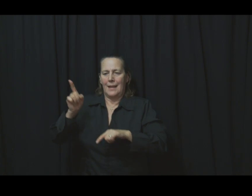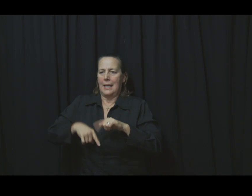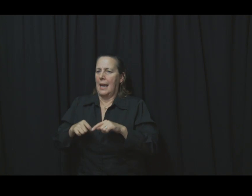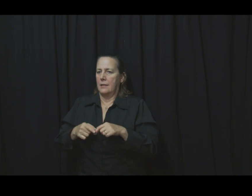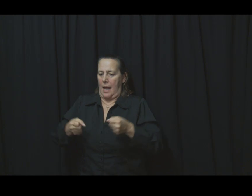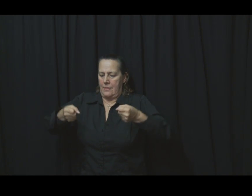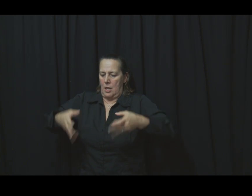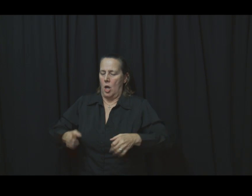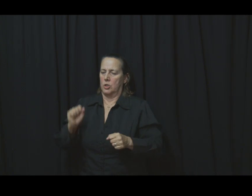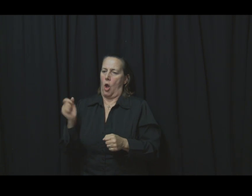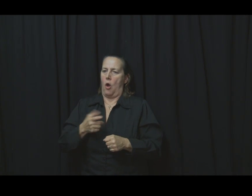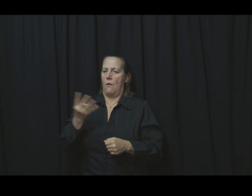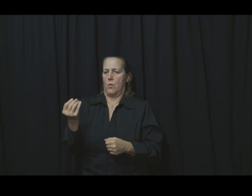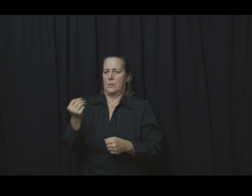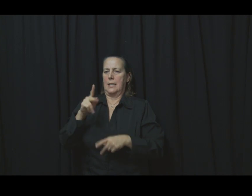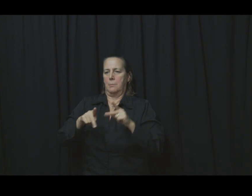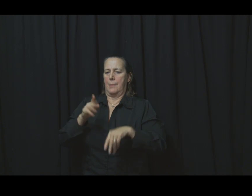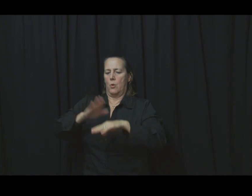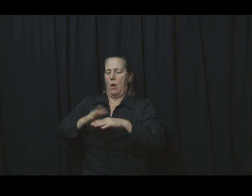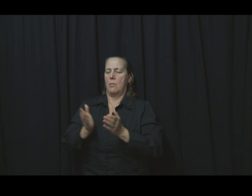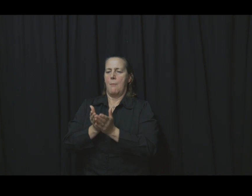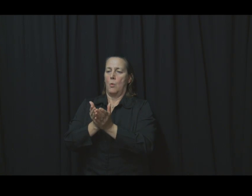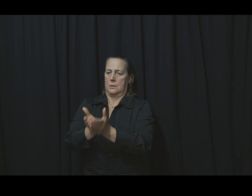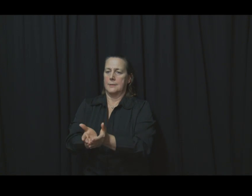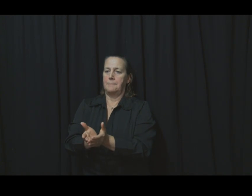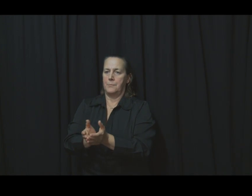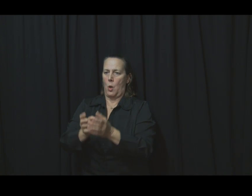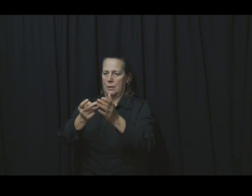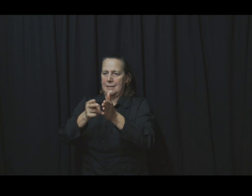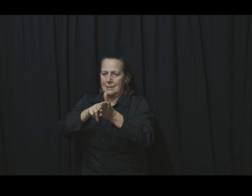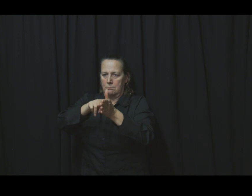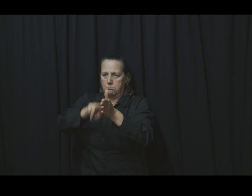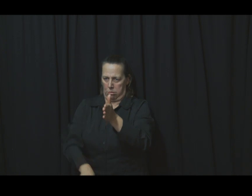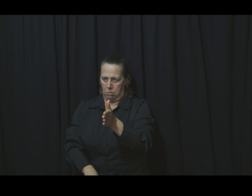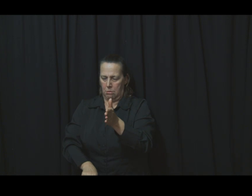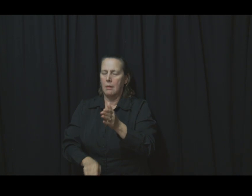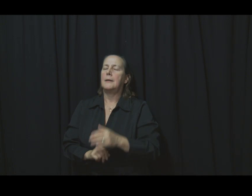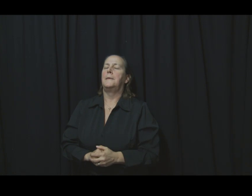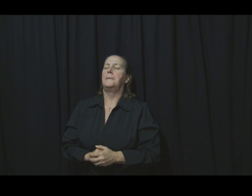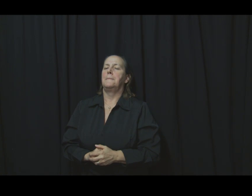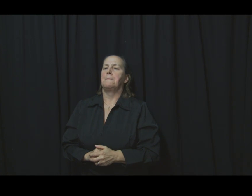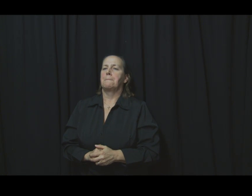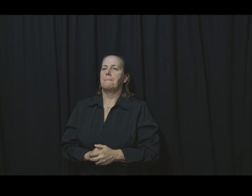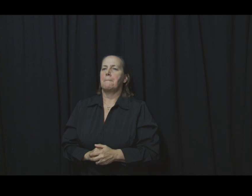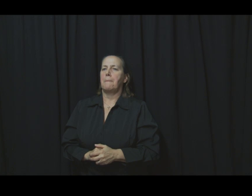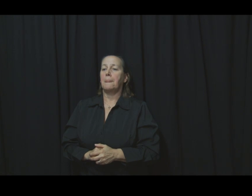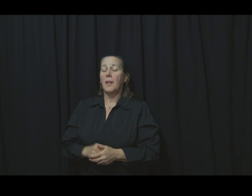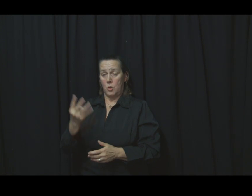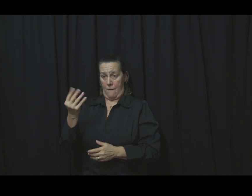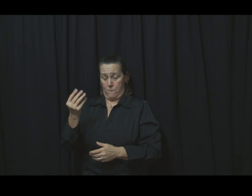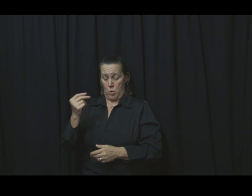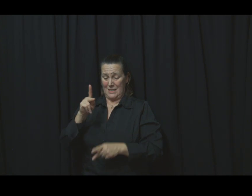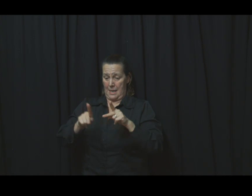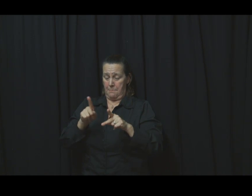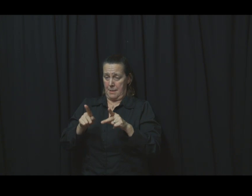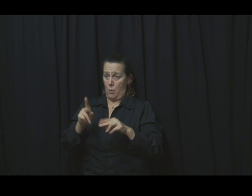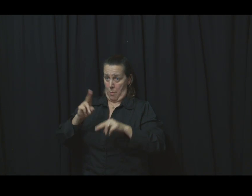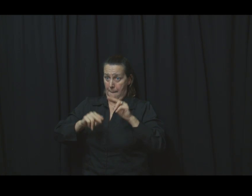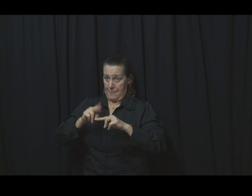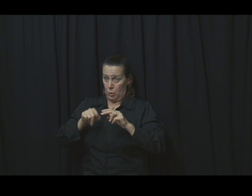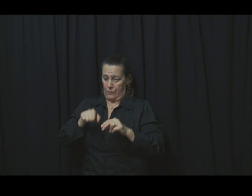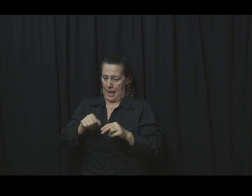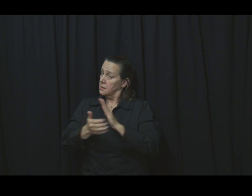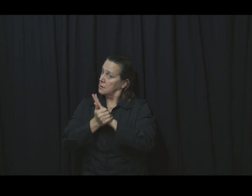14 hands. So there were 14 crewmen aboard a ship built by very, very